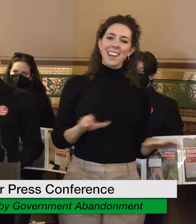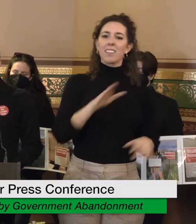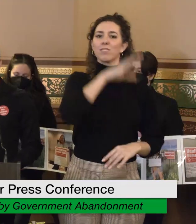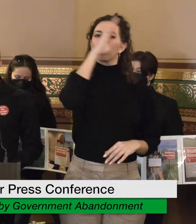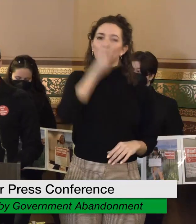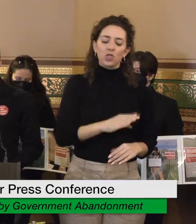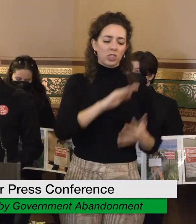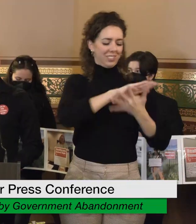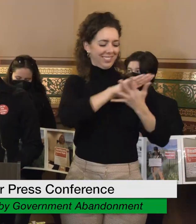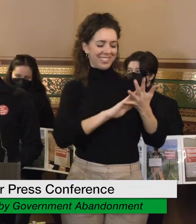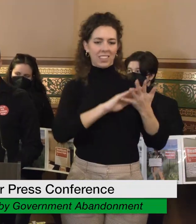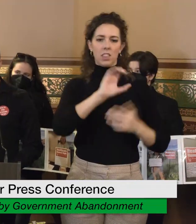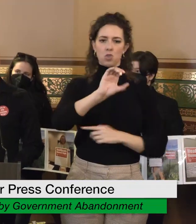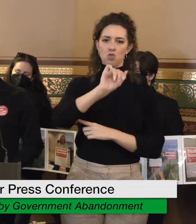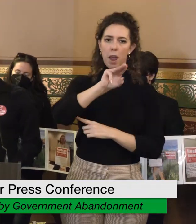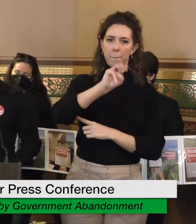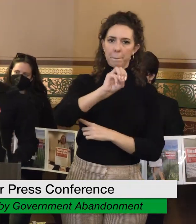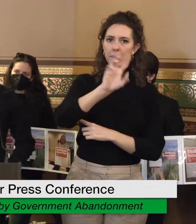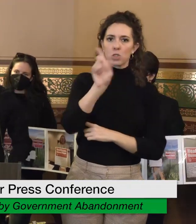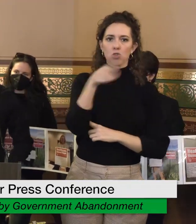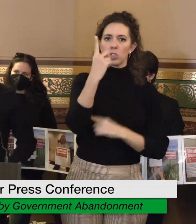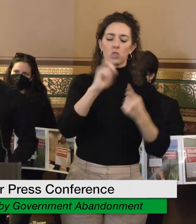I could stay alive and get out of there.